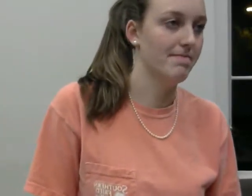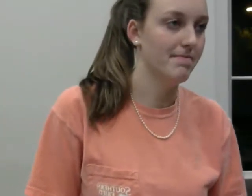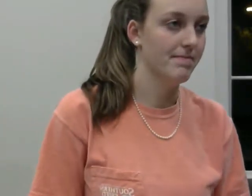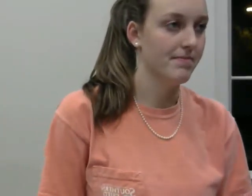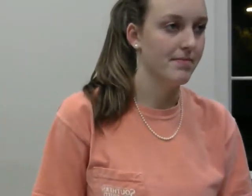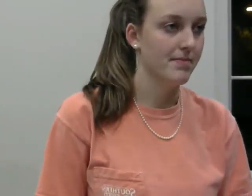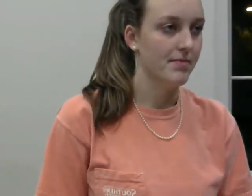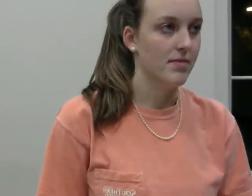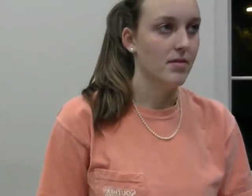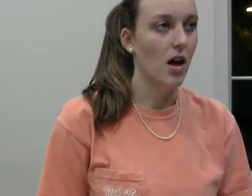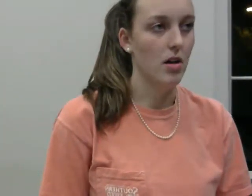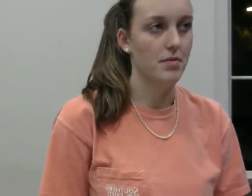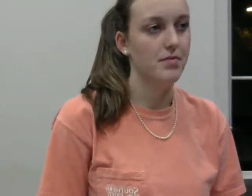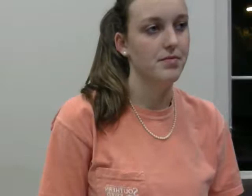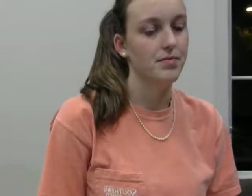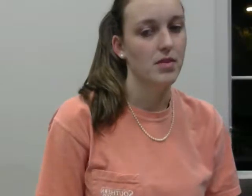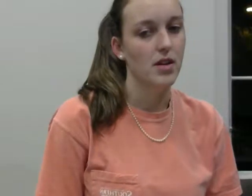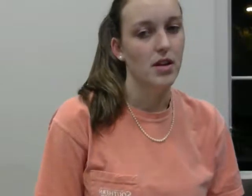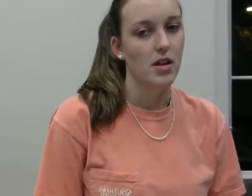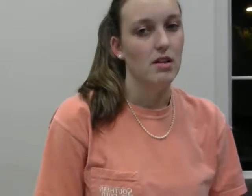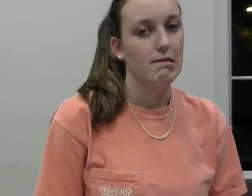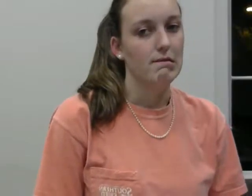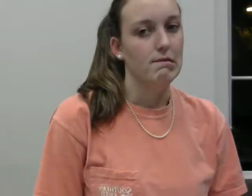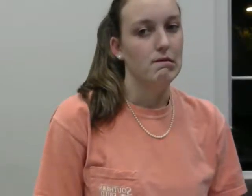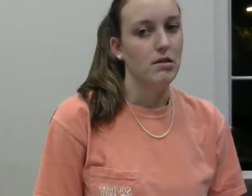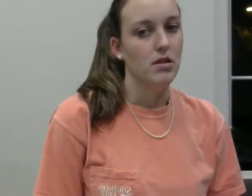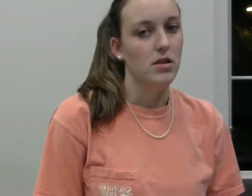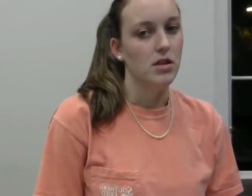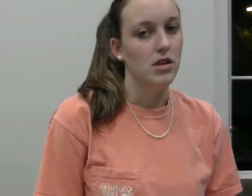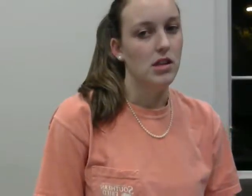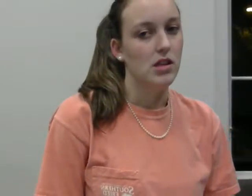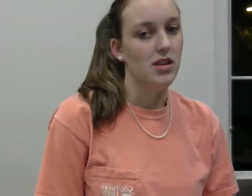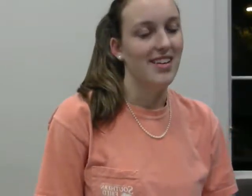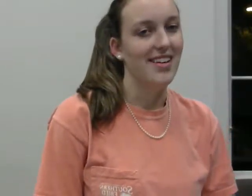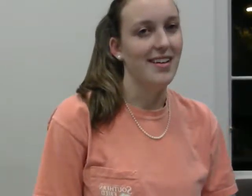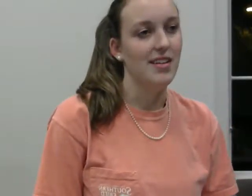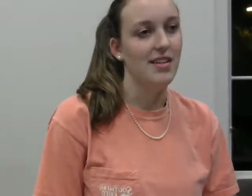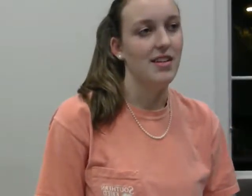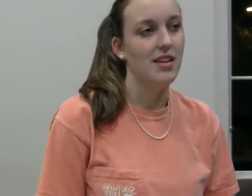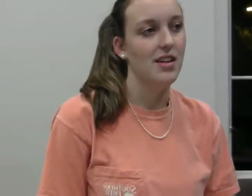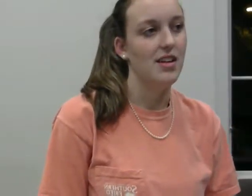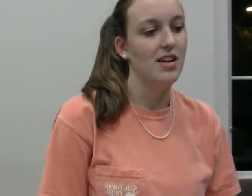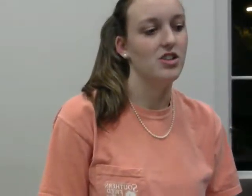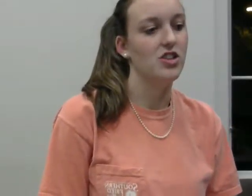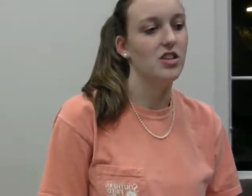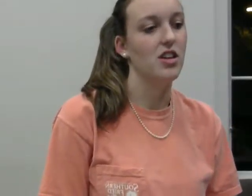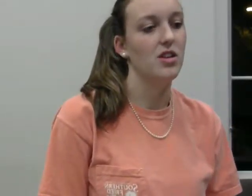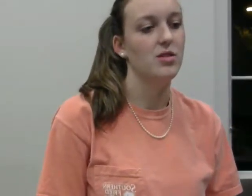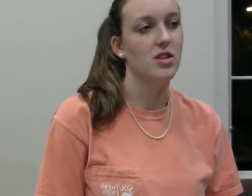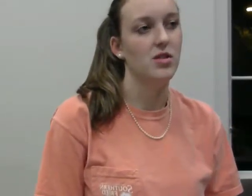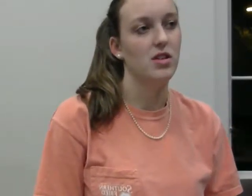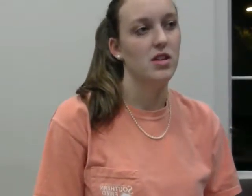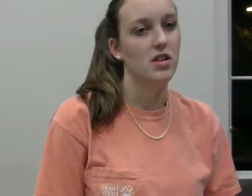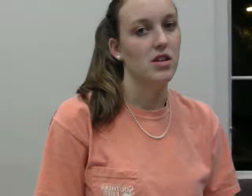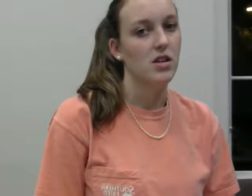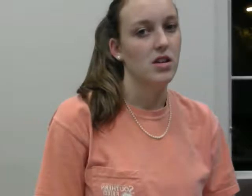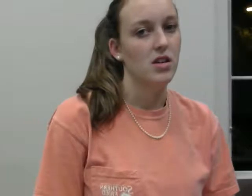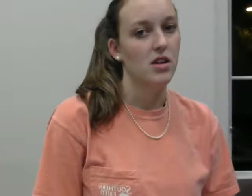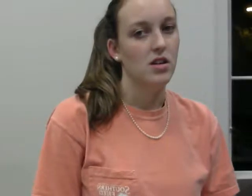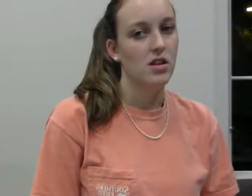mine does too, but Oh. I just did. I mean, like, I'm at 29 minutes, so. I'm sorry, It Steve, should it's not load loading.